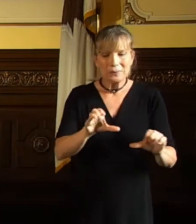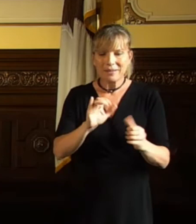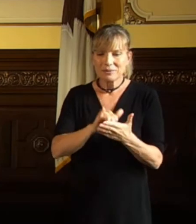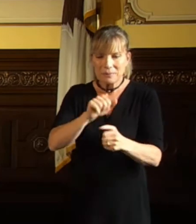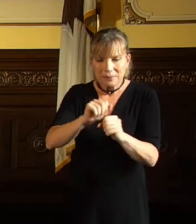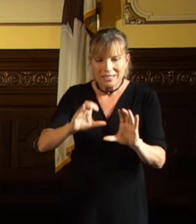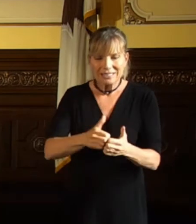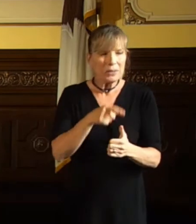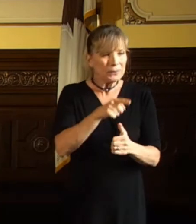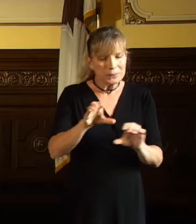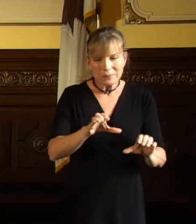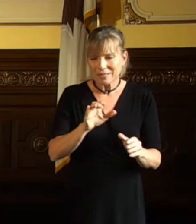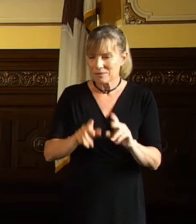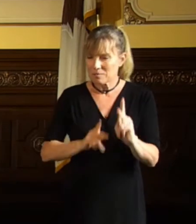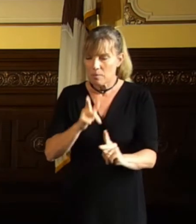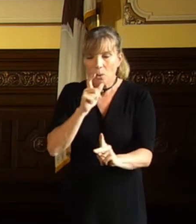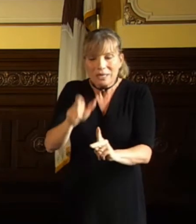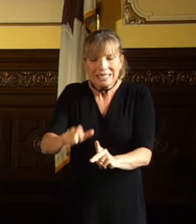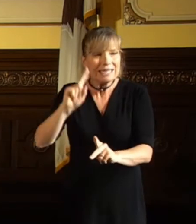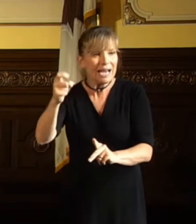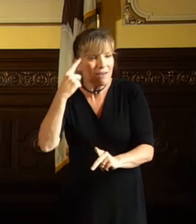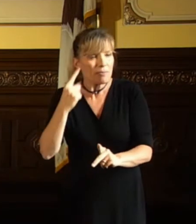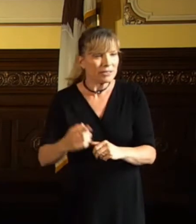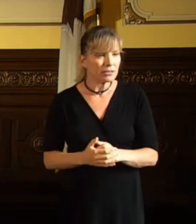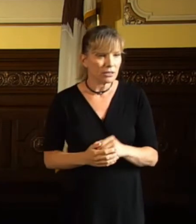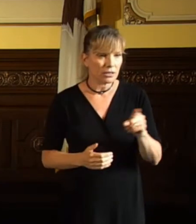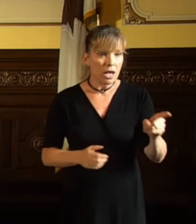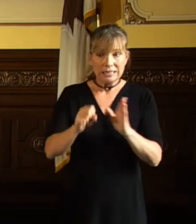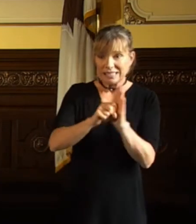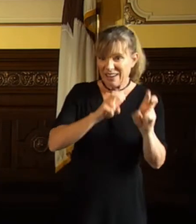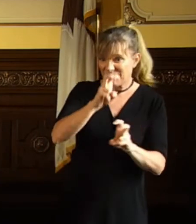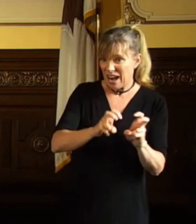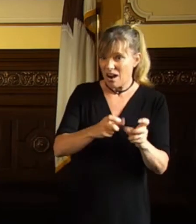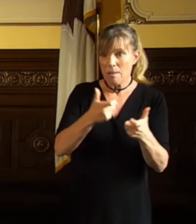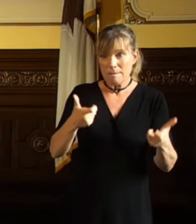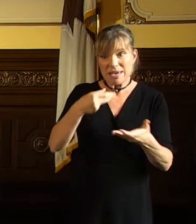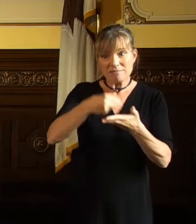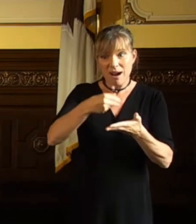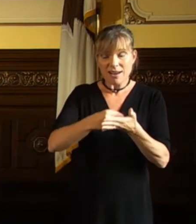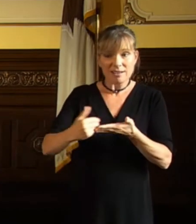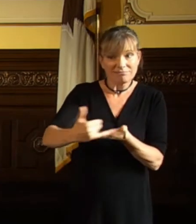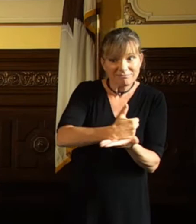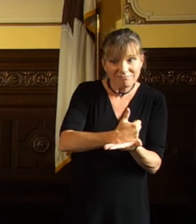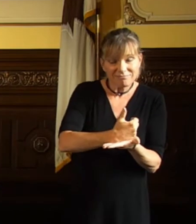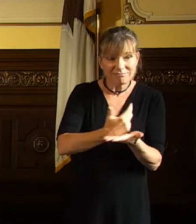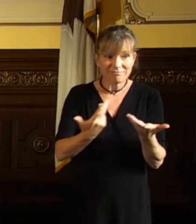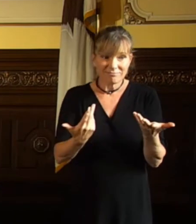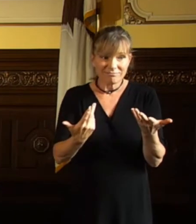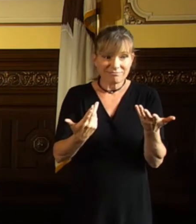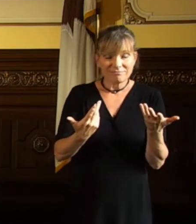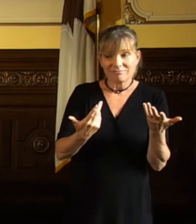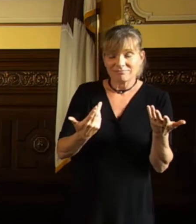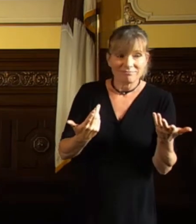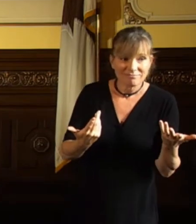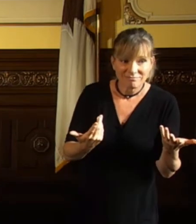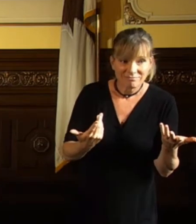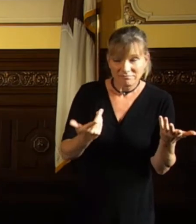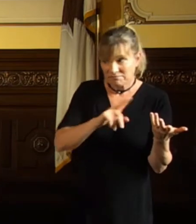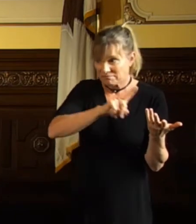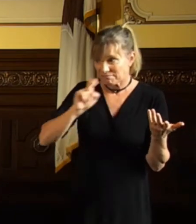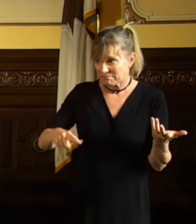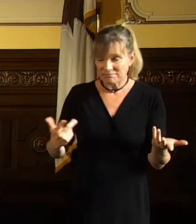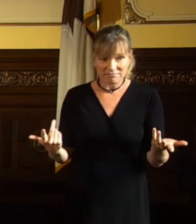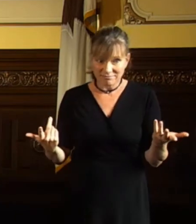working class. You're doing that to the people who need government the most. State Fair, big economic driver here. My colleague Jim Leach at WMAY